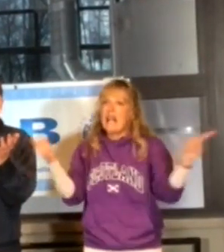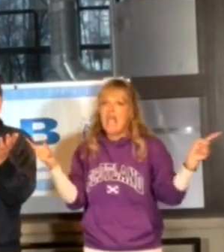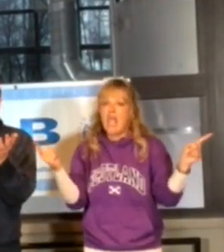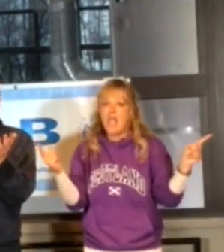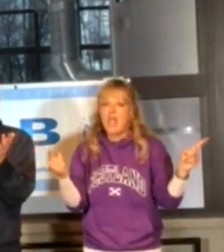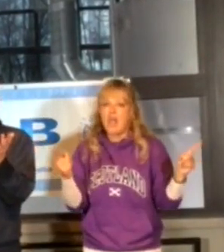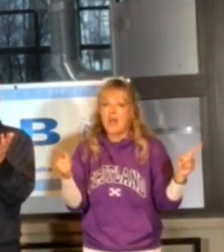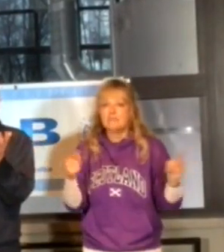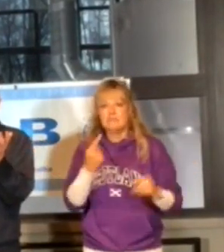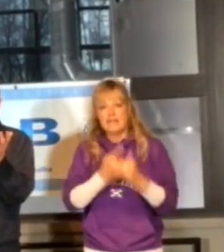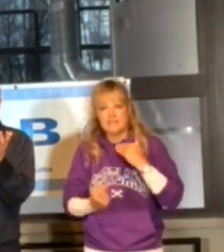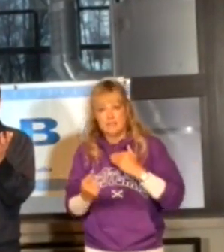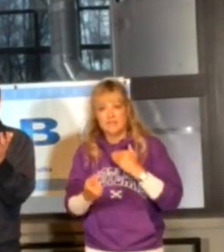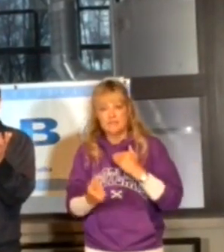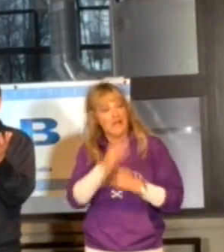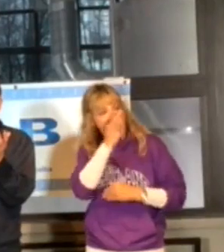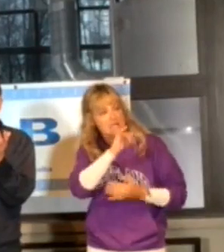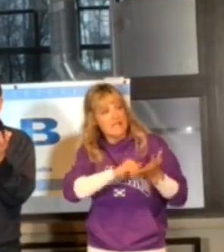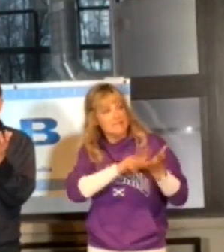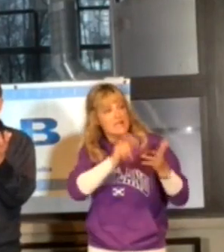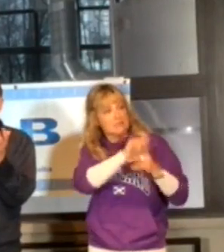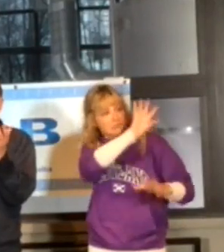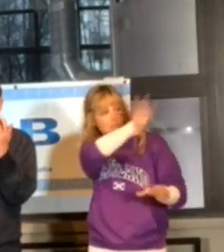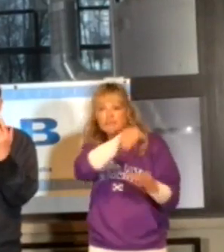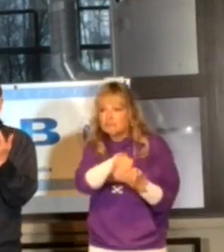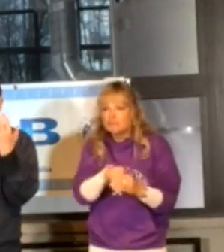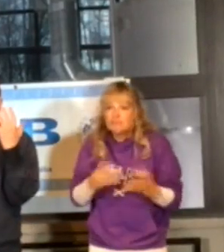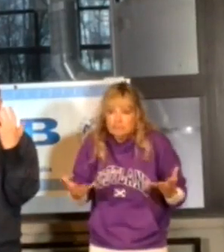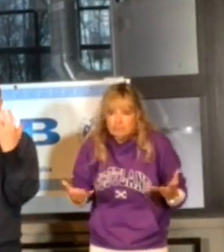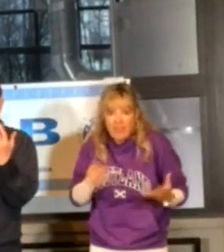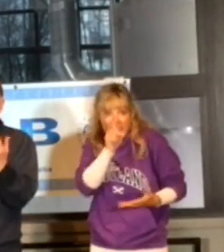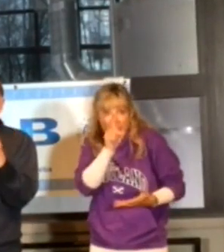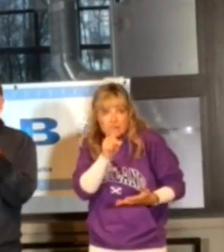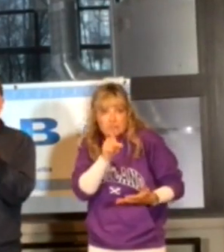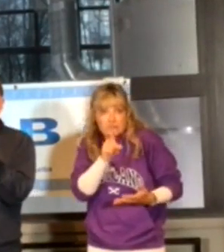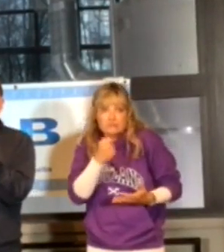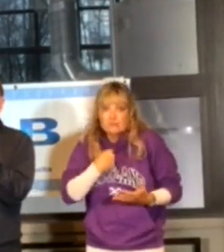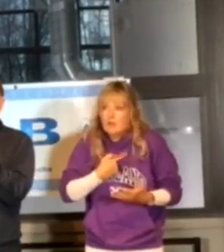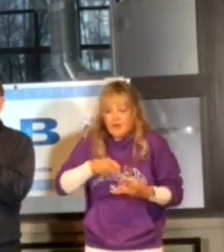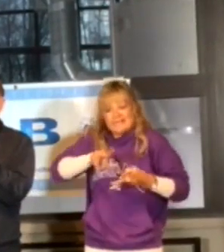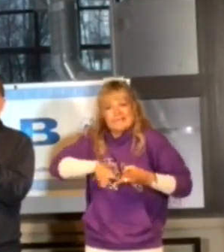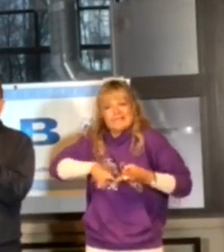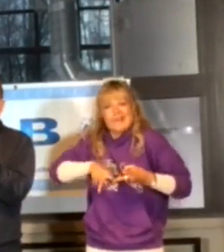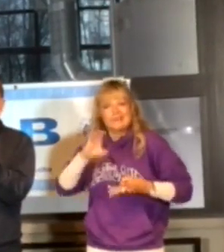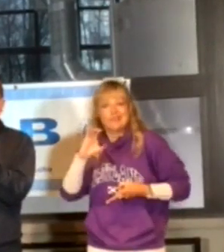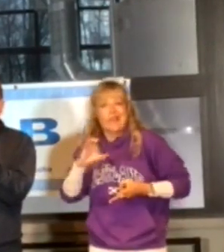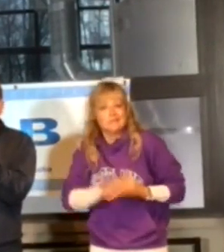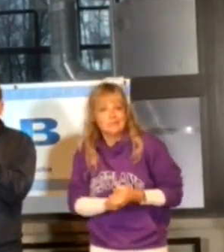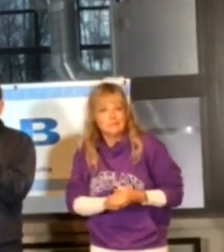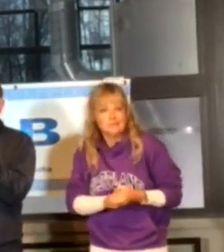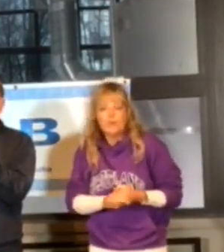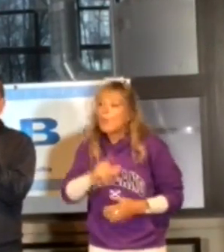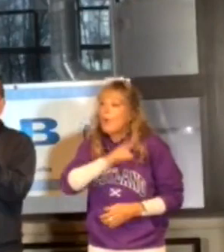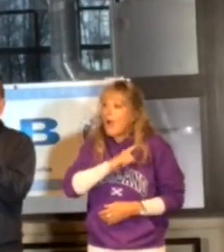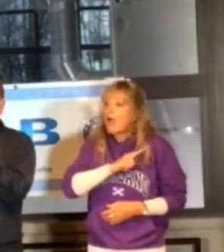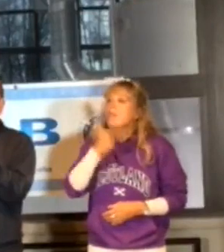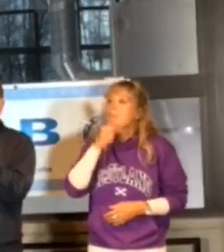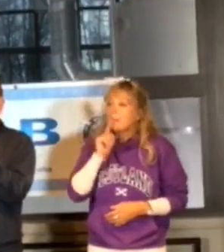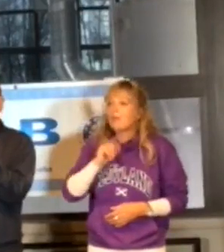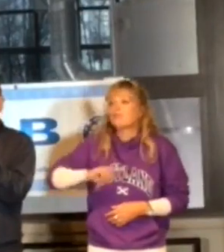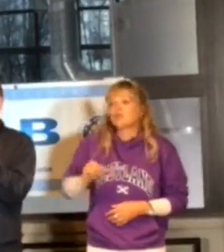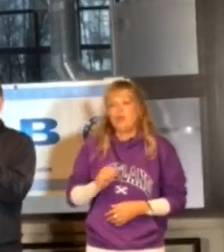Bring the SNP on board. I'm sure they will come on board. But declare independence. This is the people of Scotland